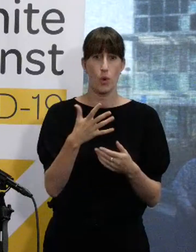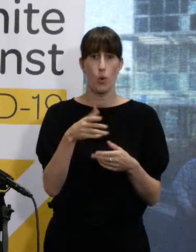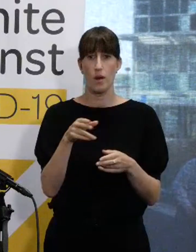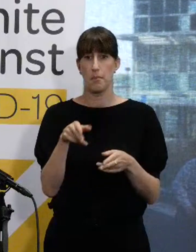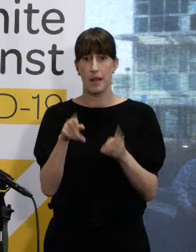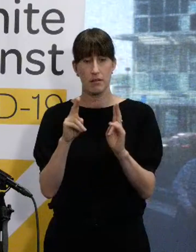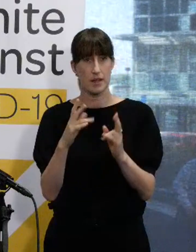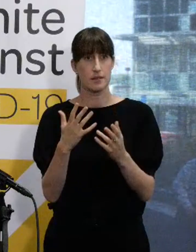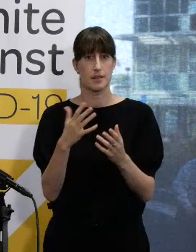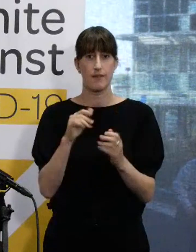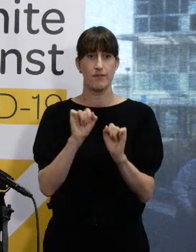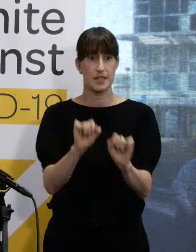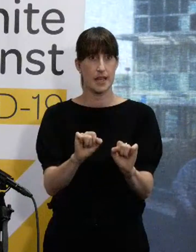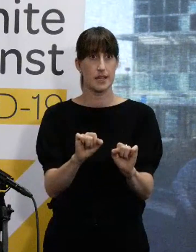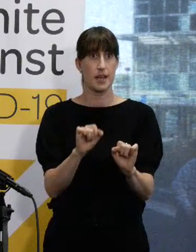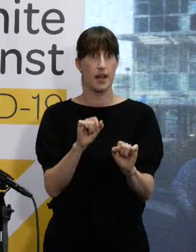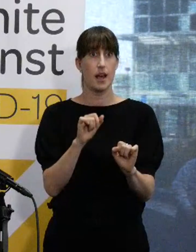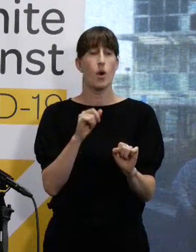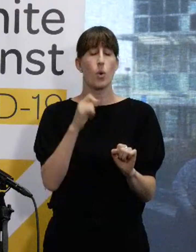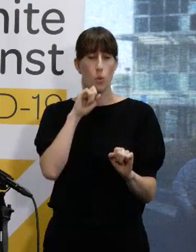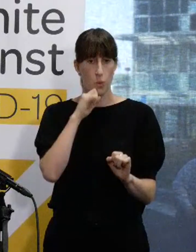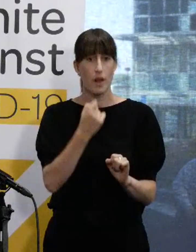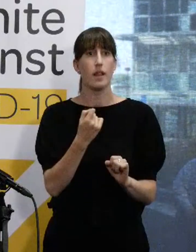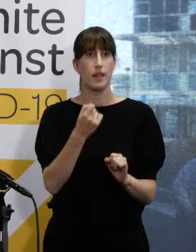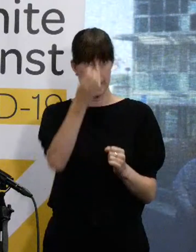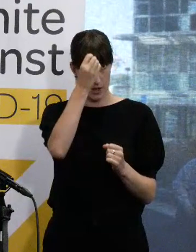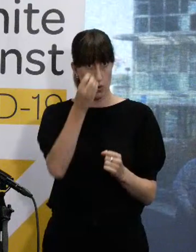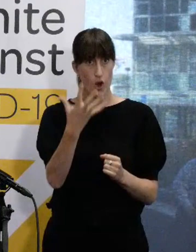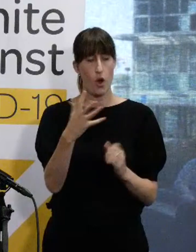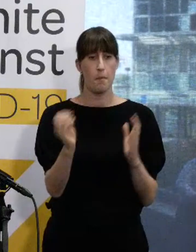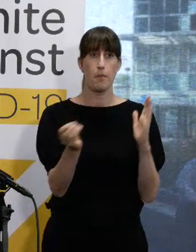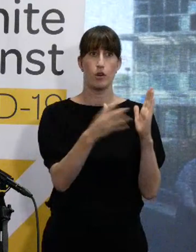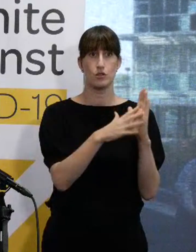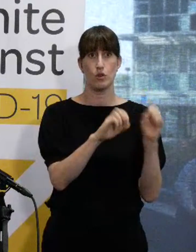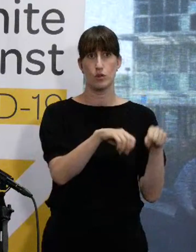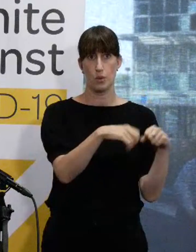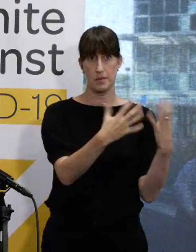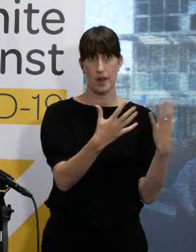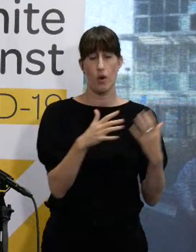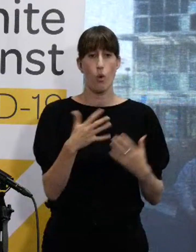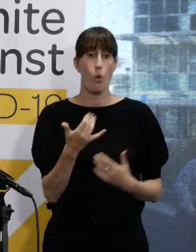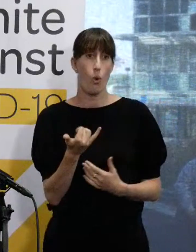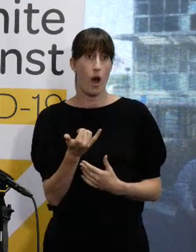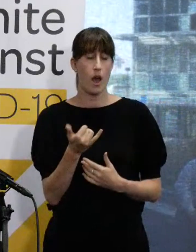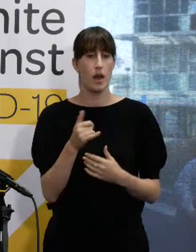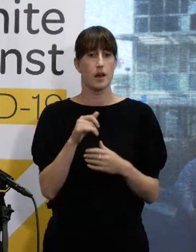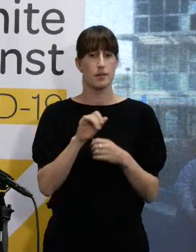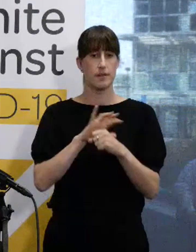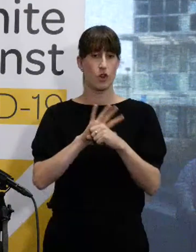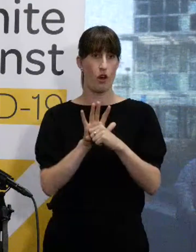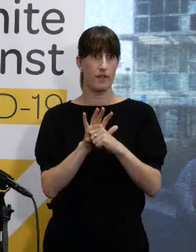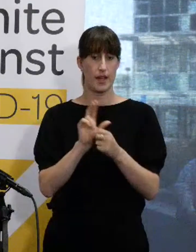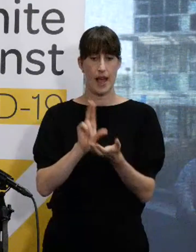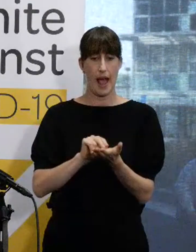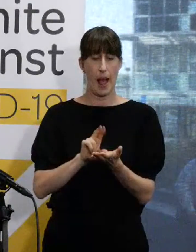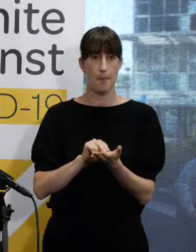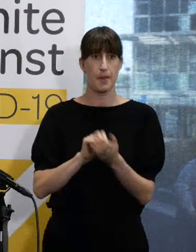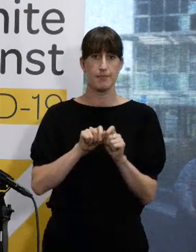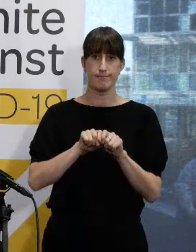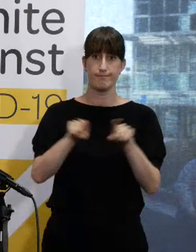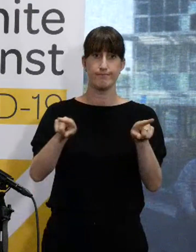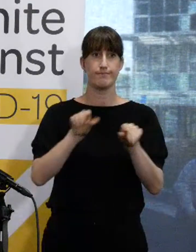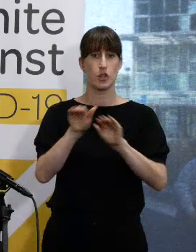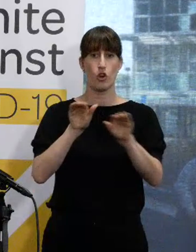website, and we will send out any push notifications via the app to people who may have been at those